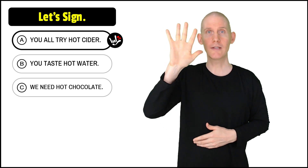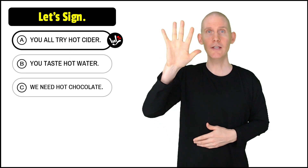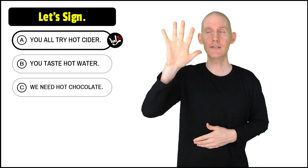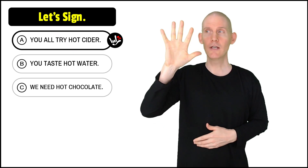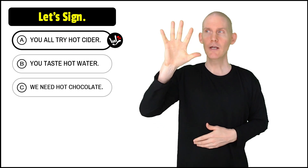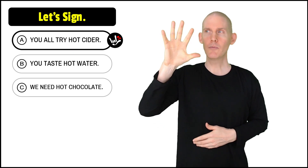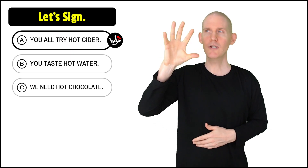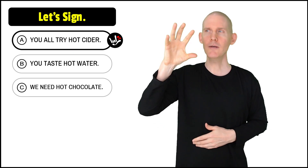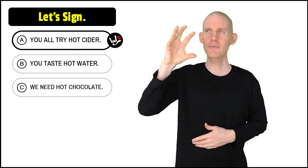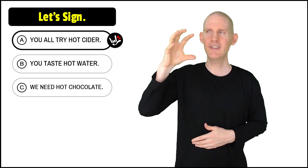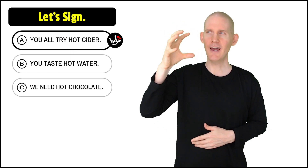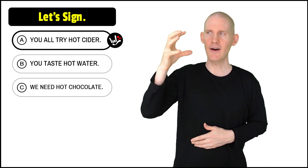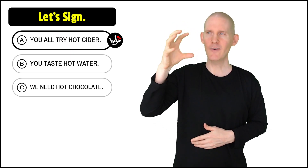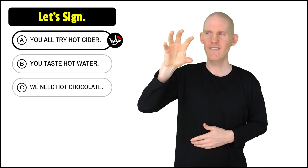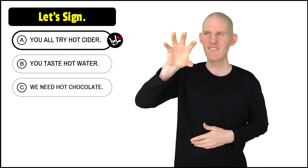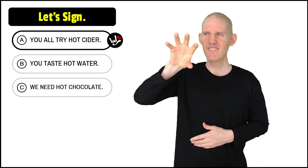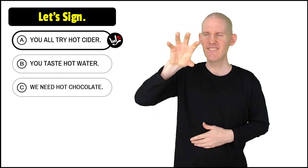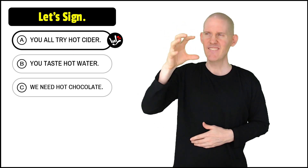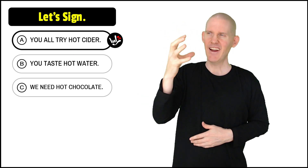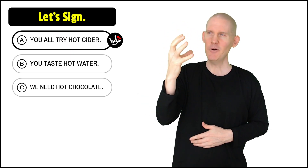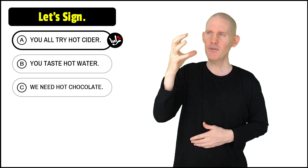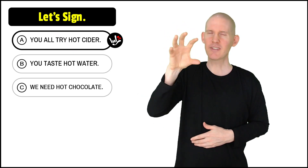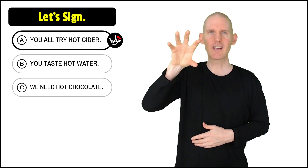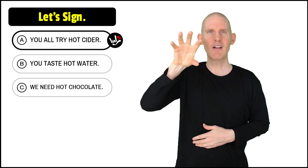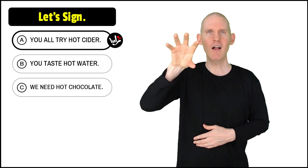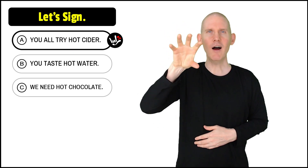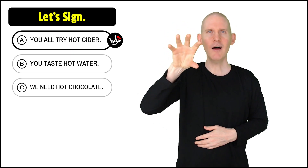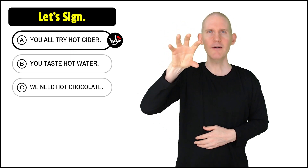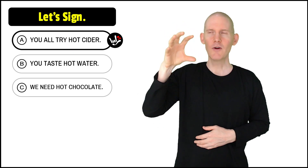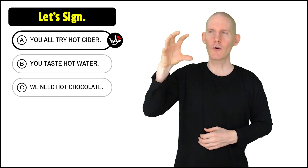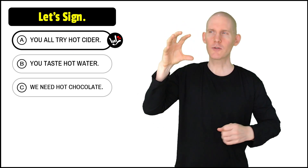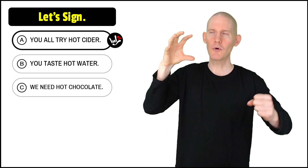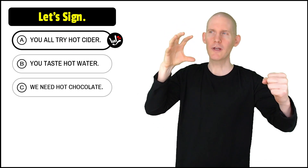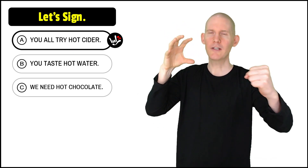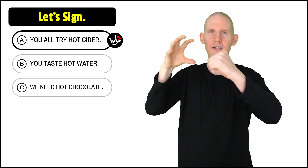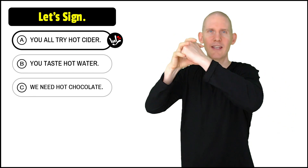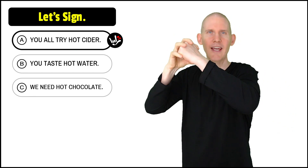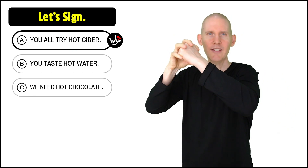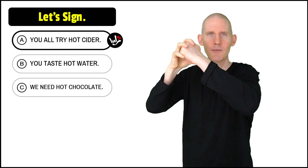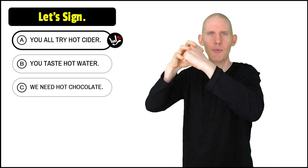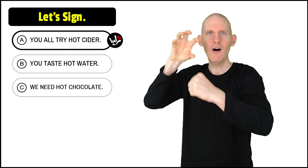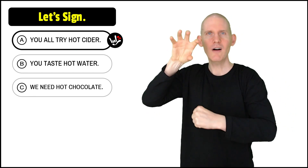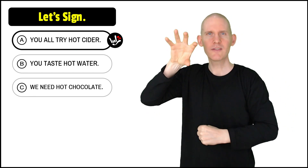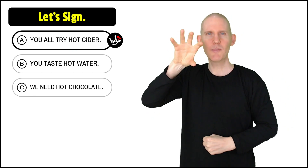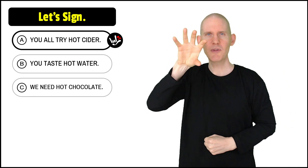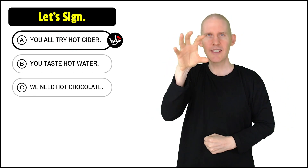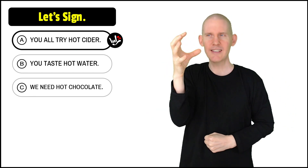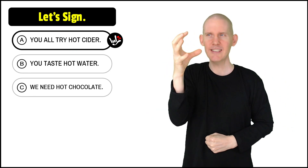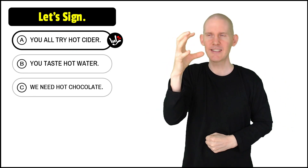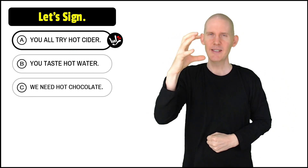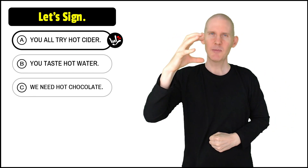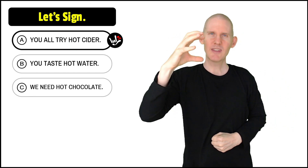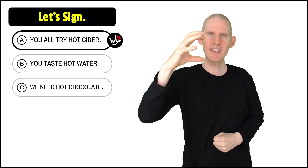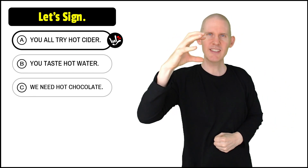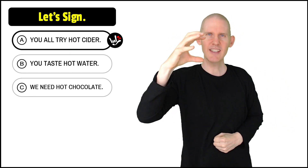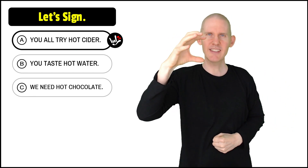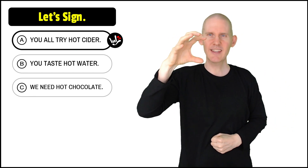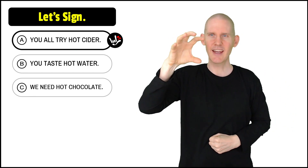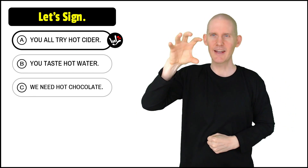this. Bring them down. I don't know if it's a claw or it's more like you're going to catch a ball, something like this. But this is the hand